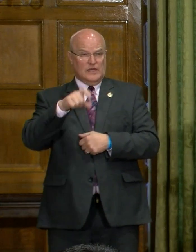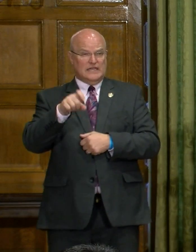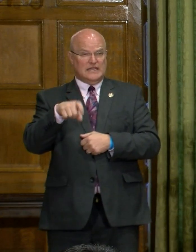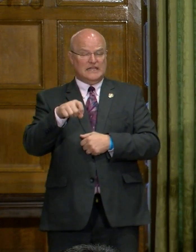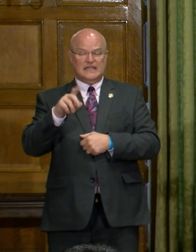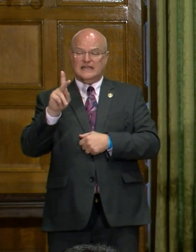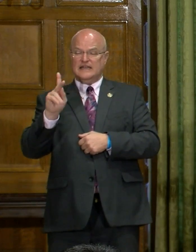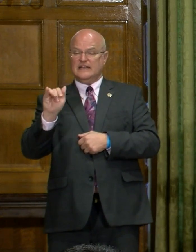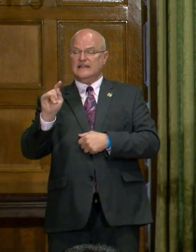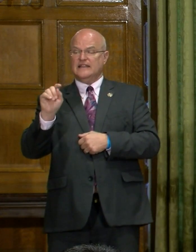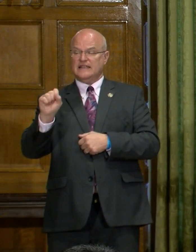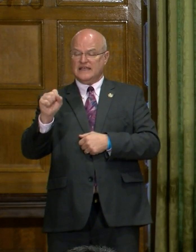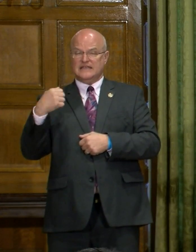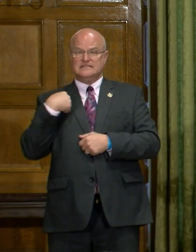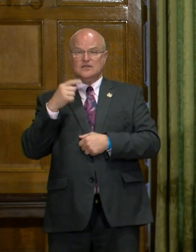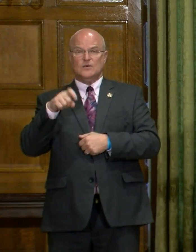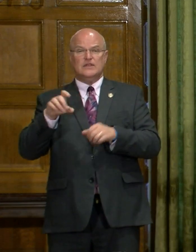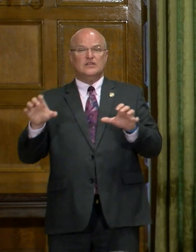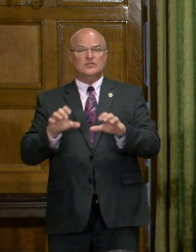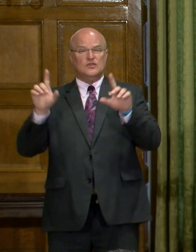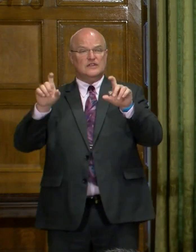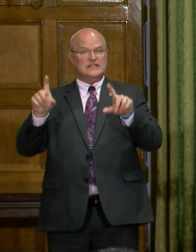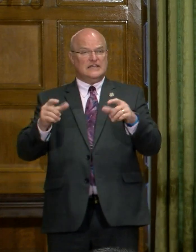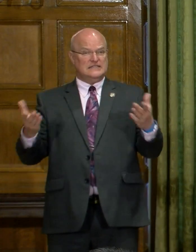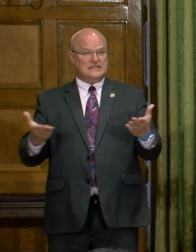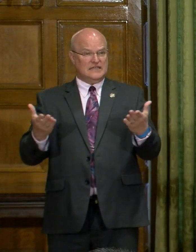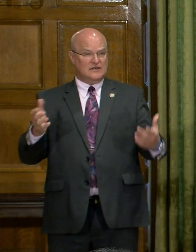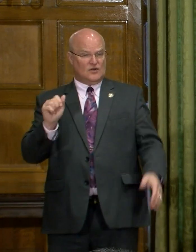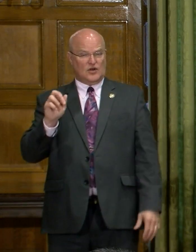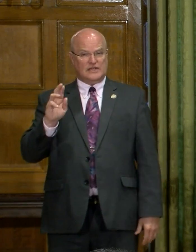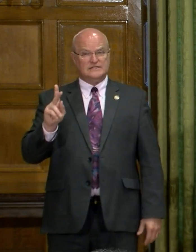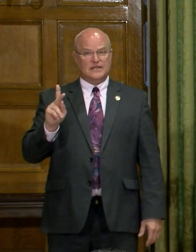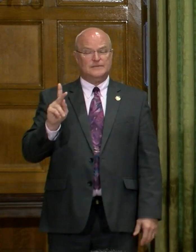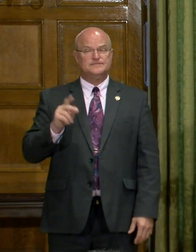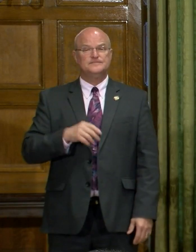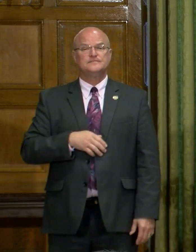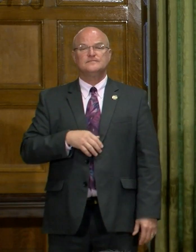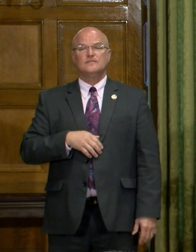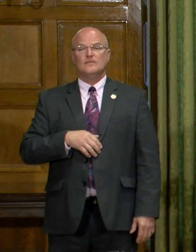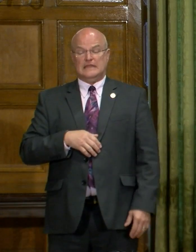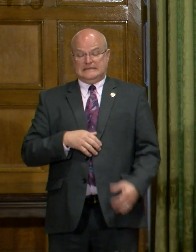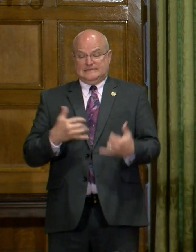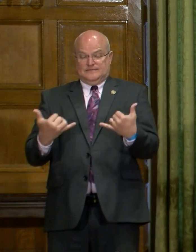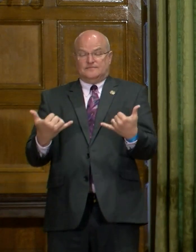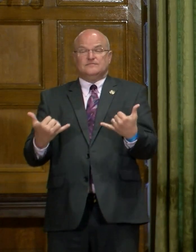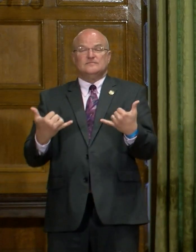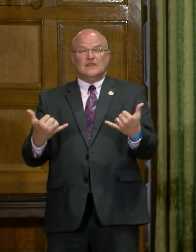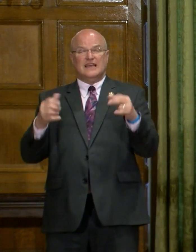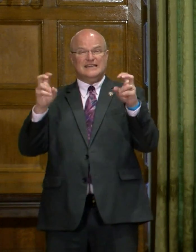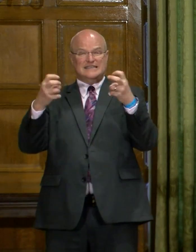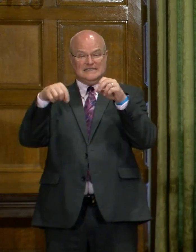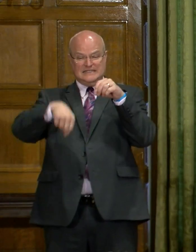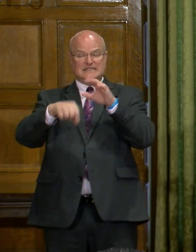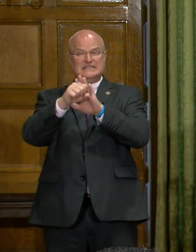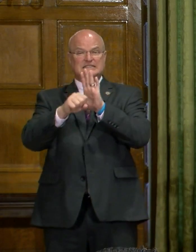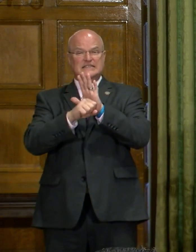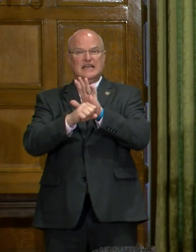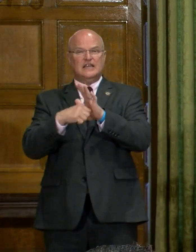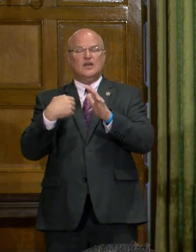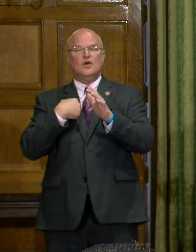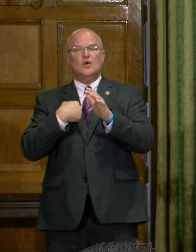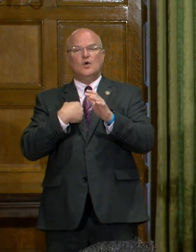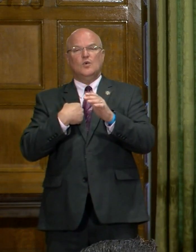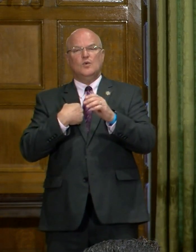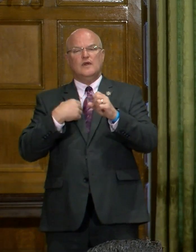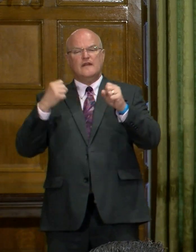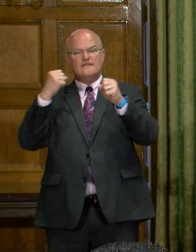the kits that we need to carry out the testing here in Arkansas. Where we are right now in the state is that we're